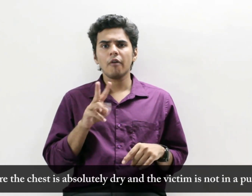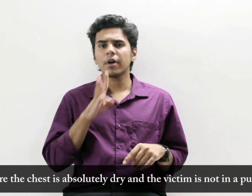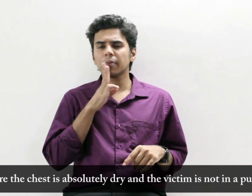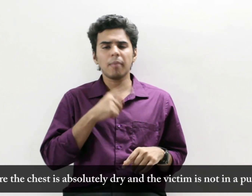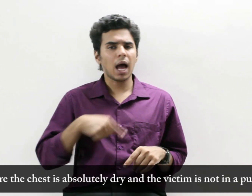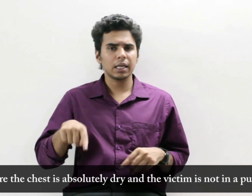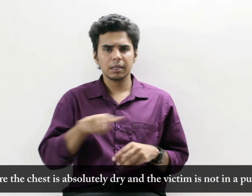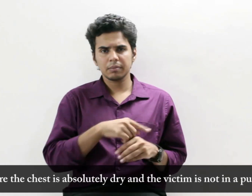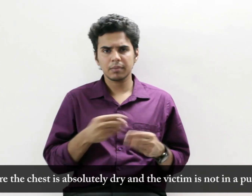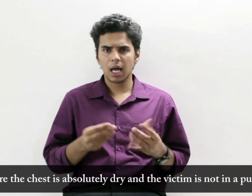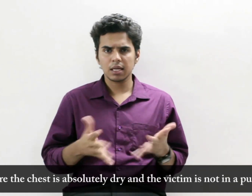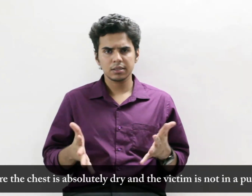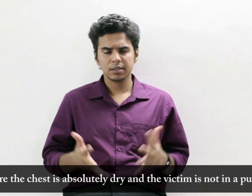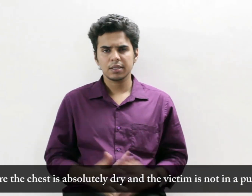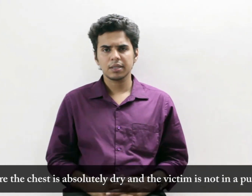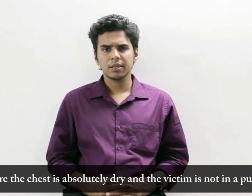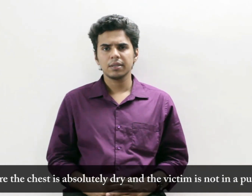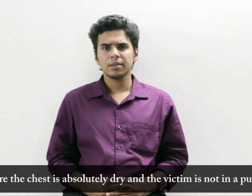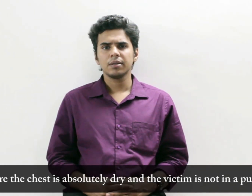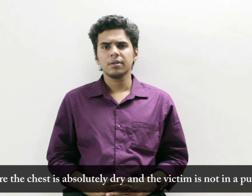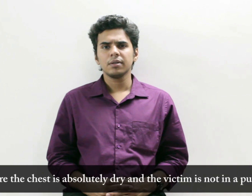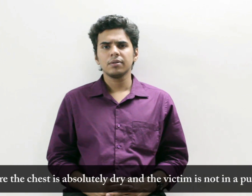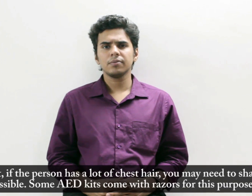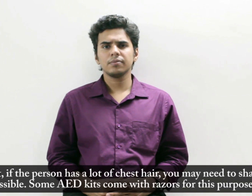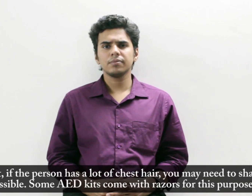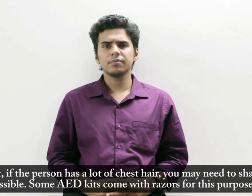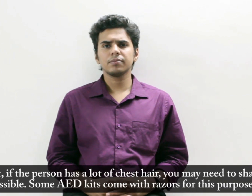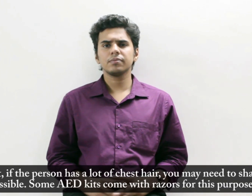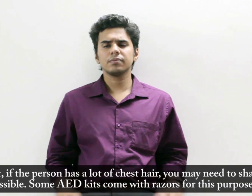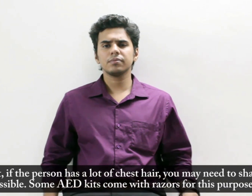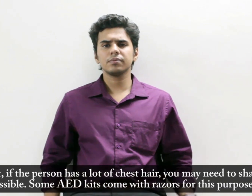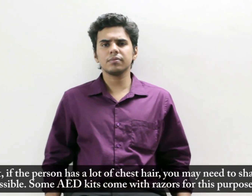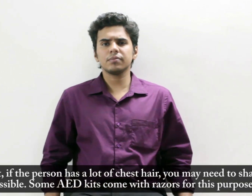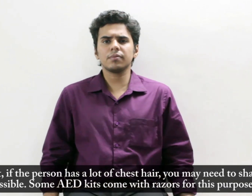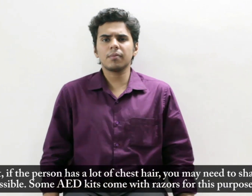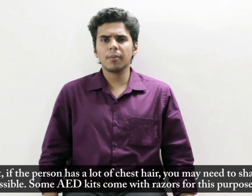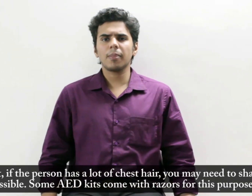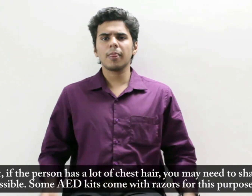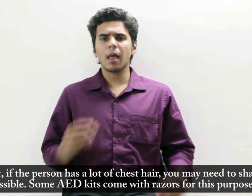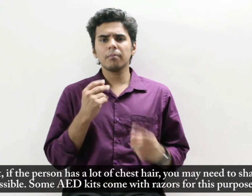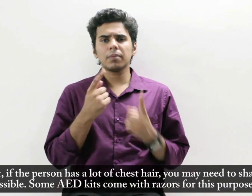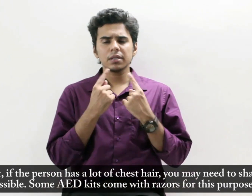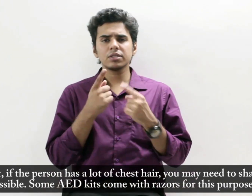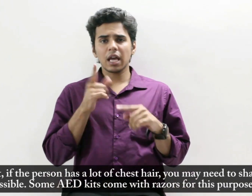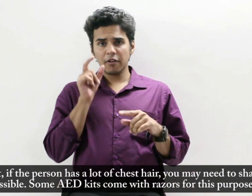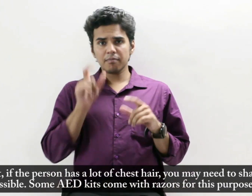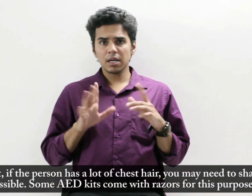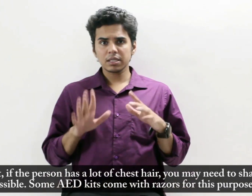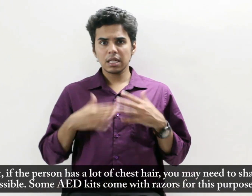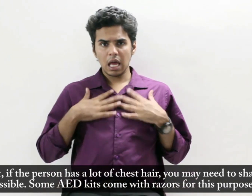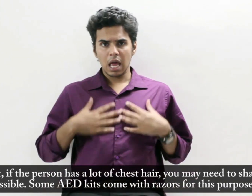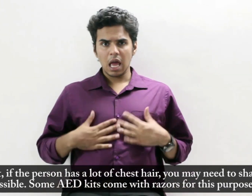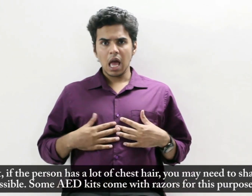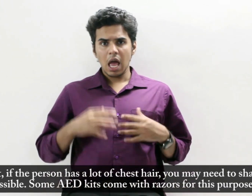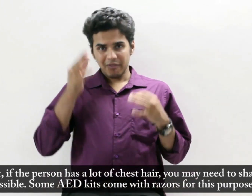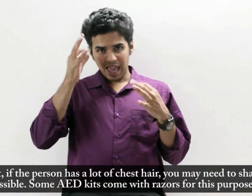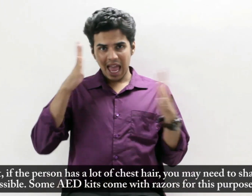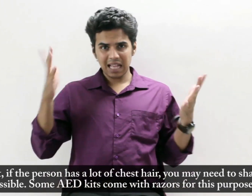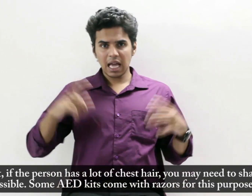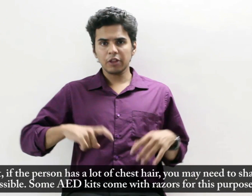is absolutely dry and the victim is not in a puddle. Note that if a person has a lot of chest hair, you may need